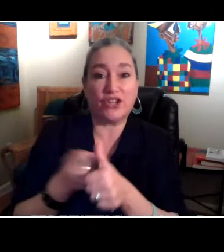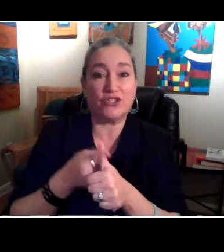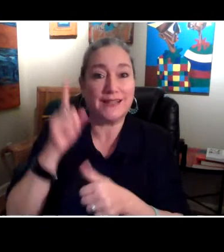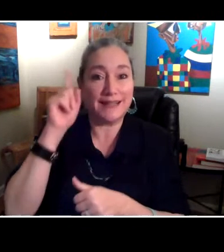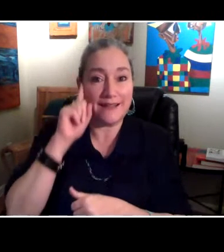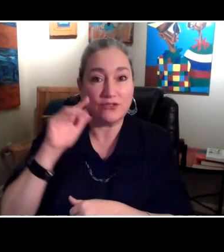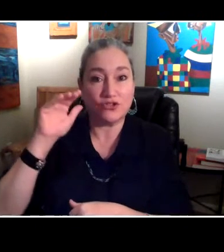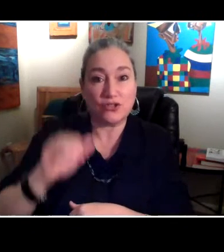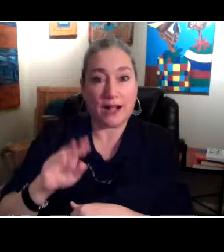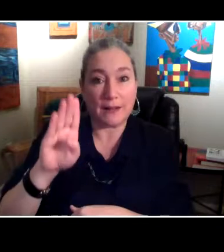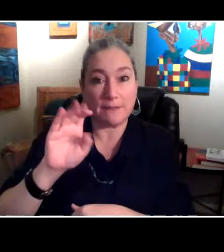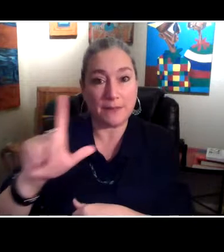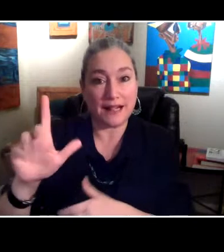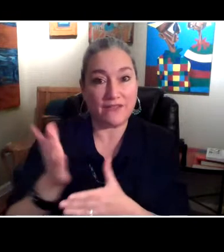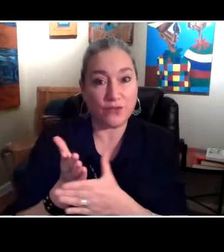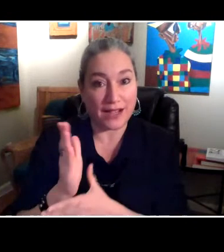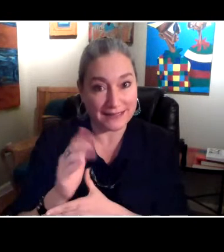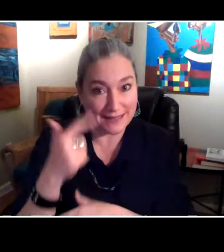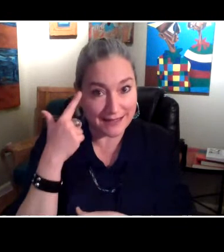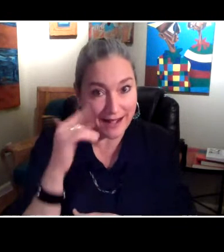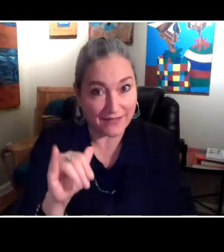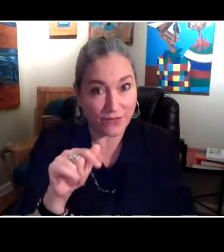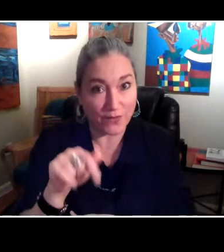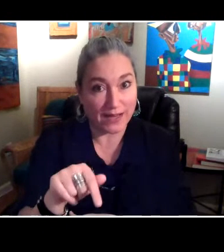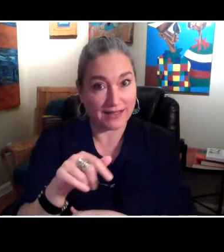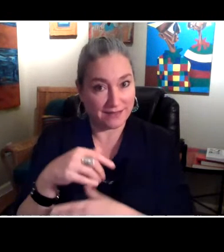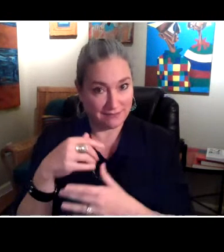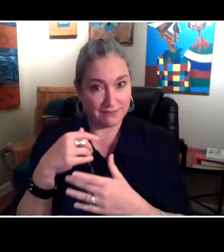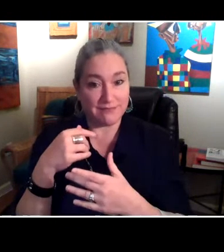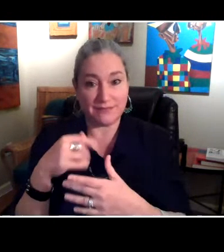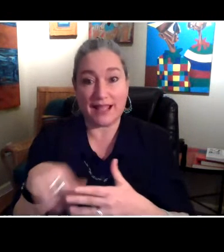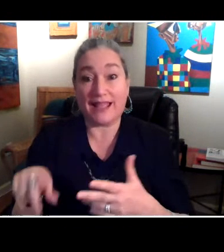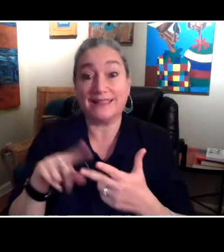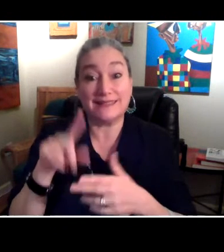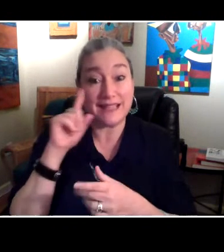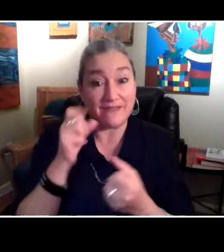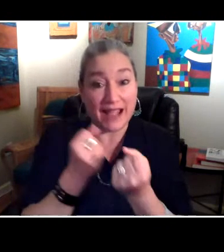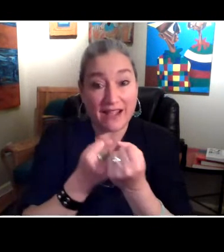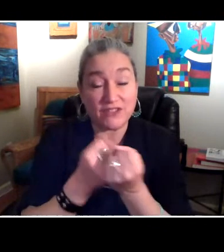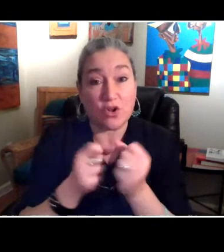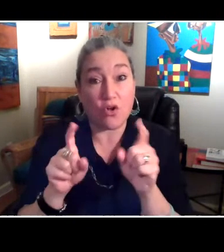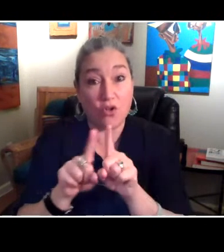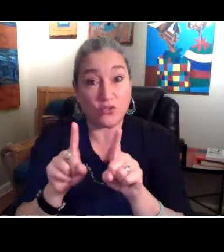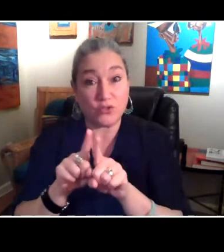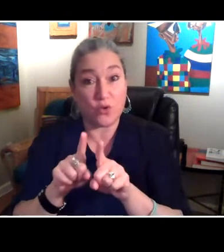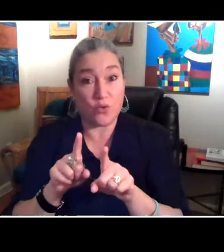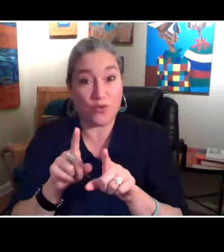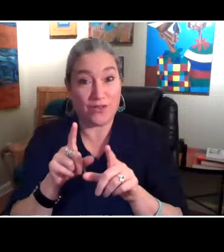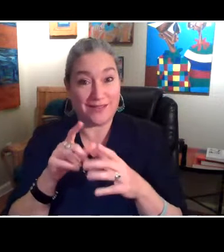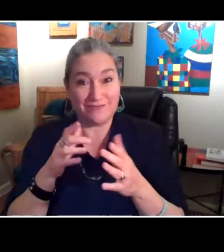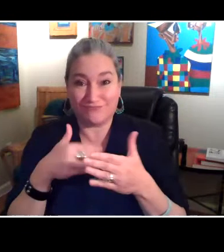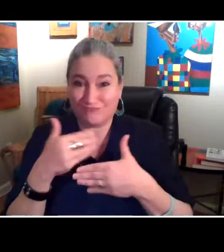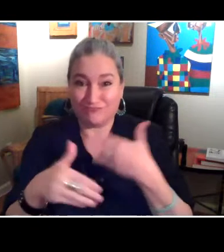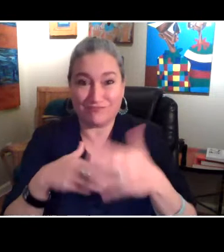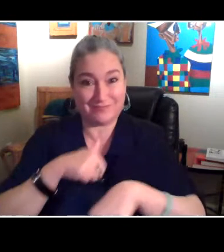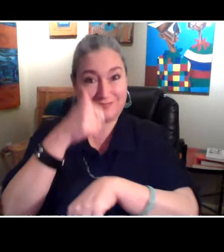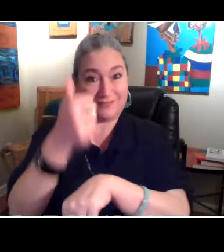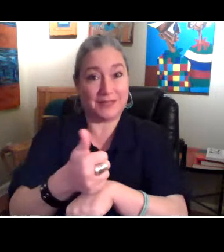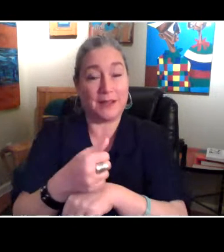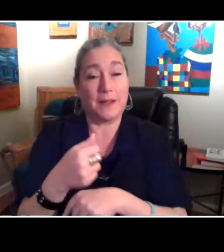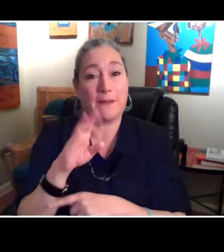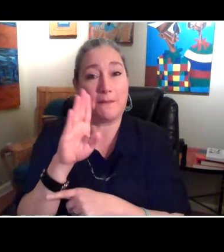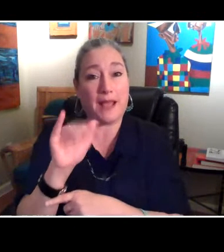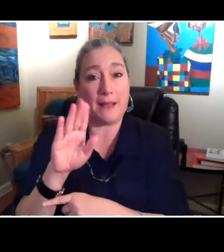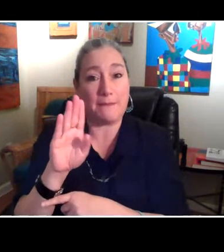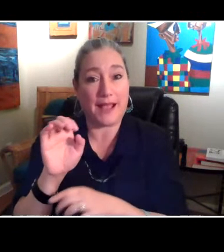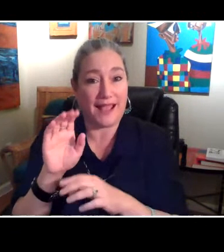these organizations to provide advocacy. We wrote the first Deaf Child Bill of Rights in California. Deaf